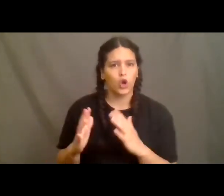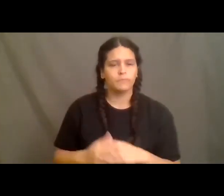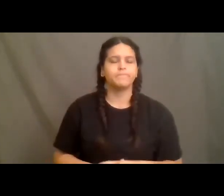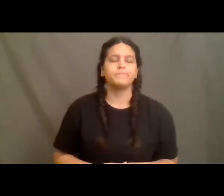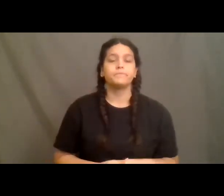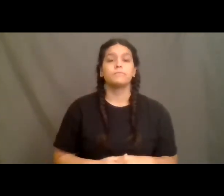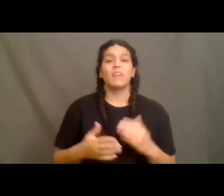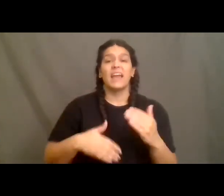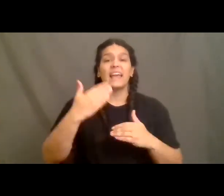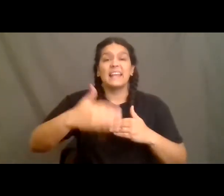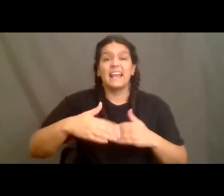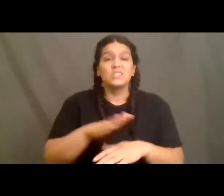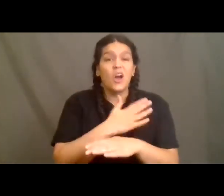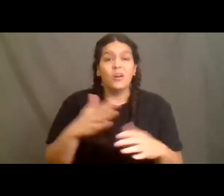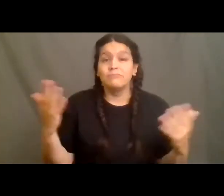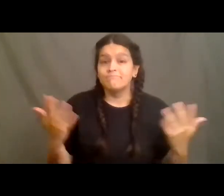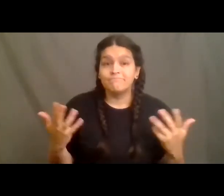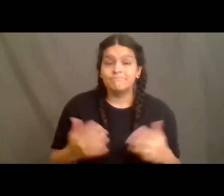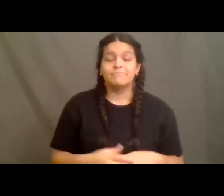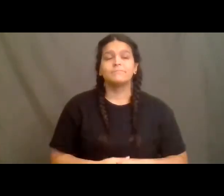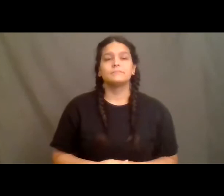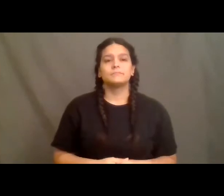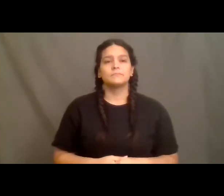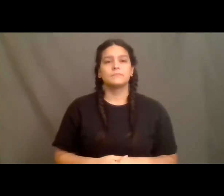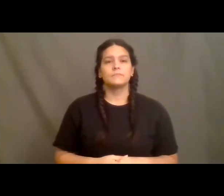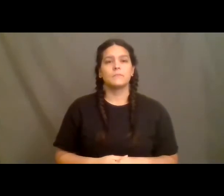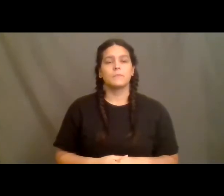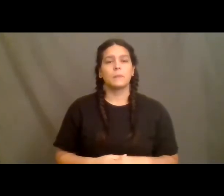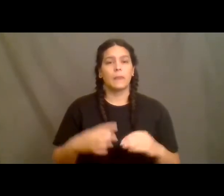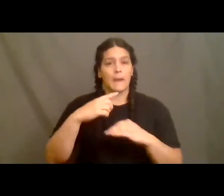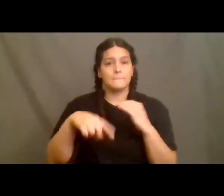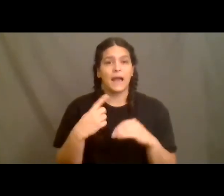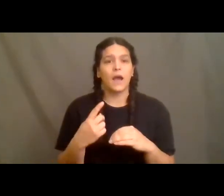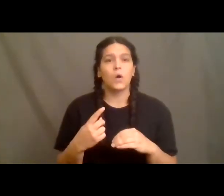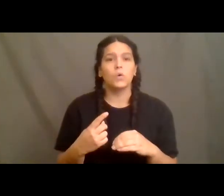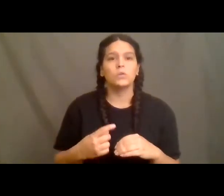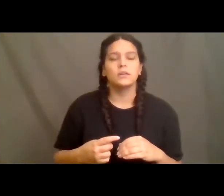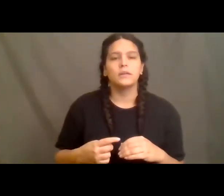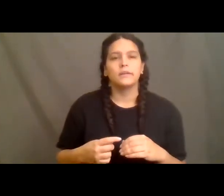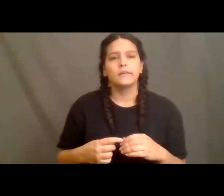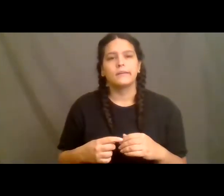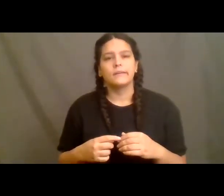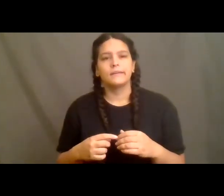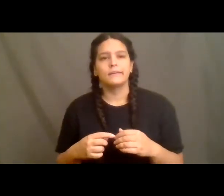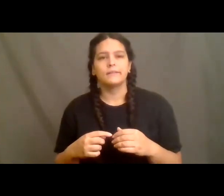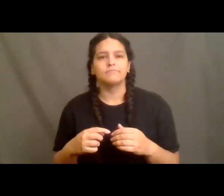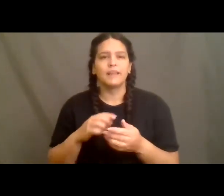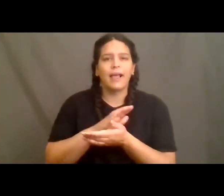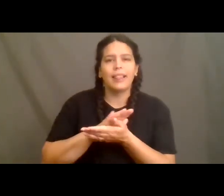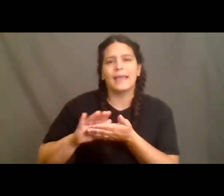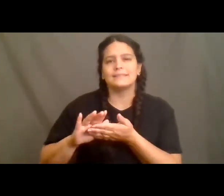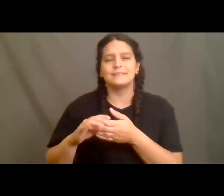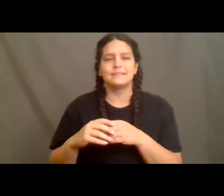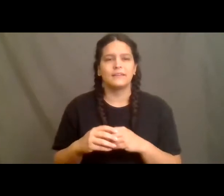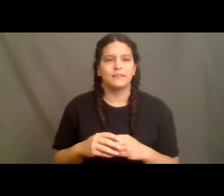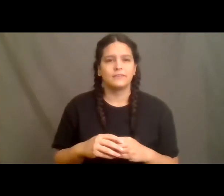The next song that I would like to sing to you is a song about clans. And this song is, I